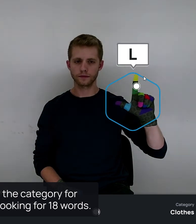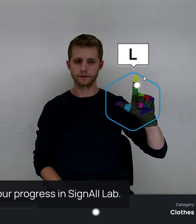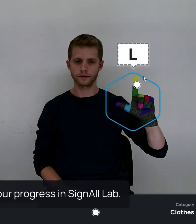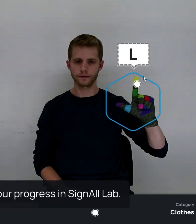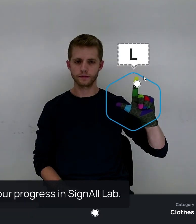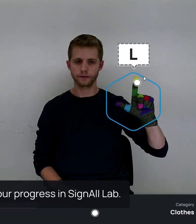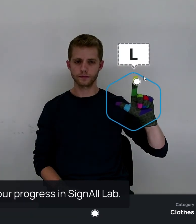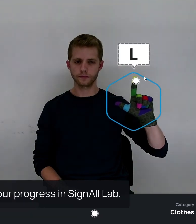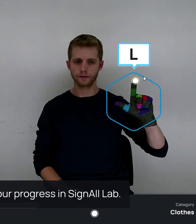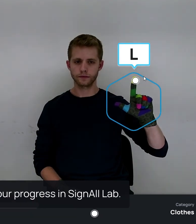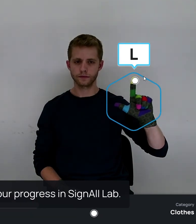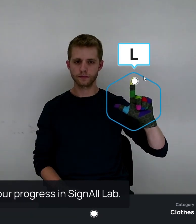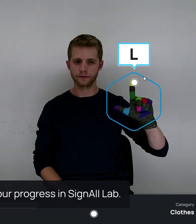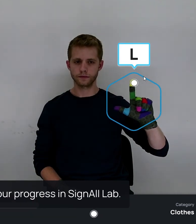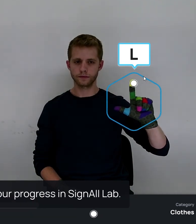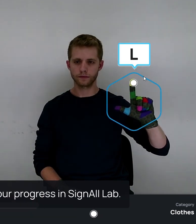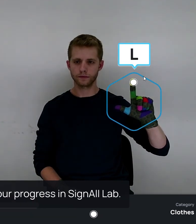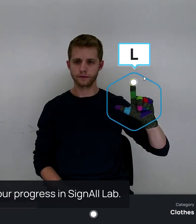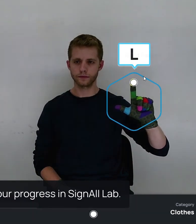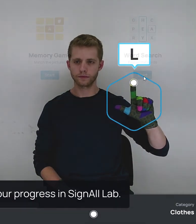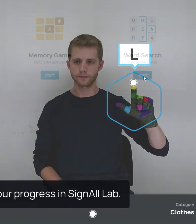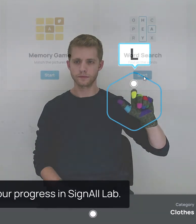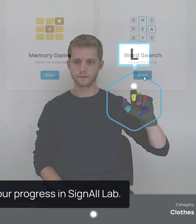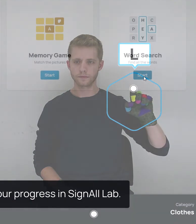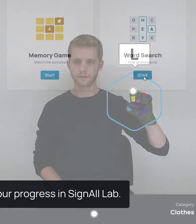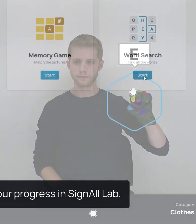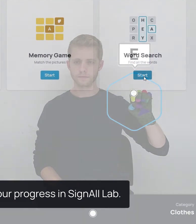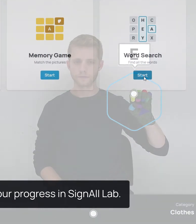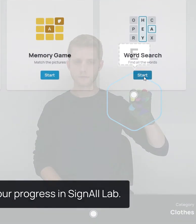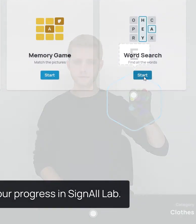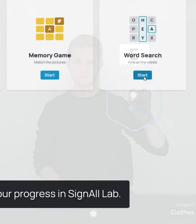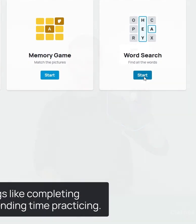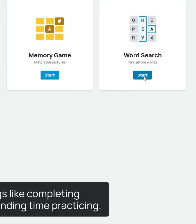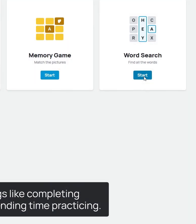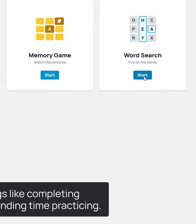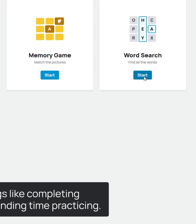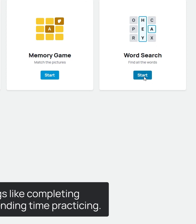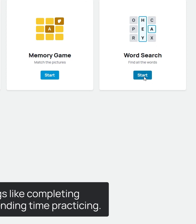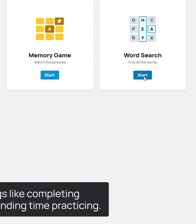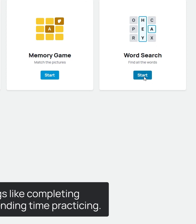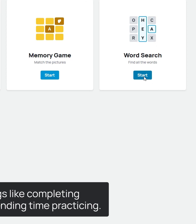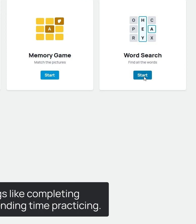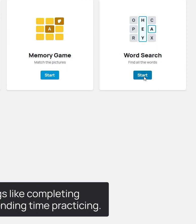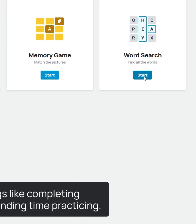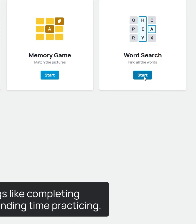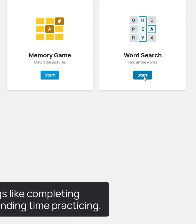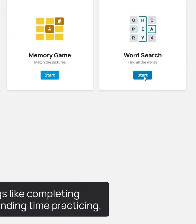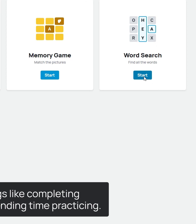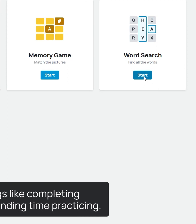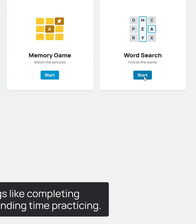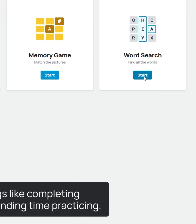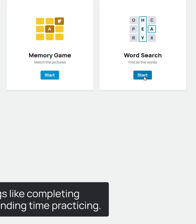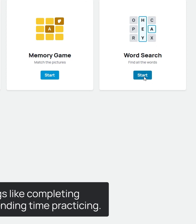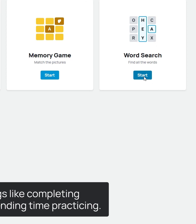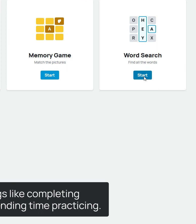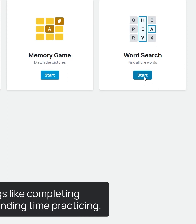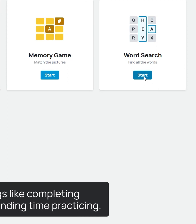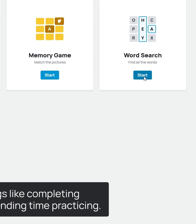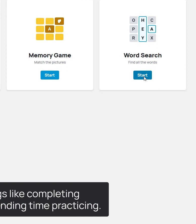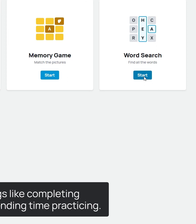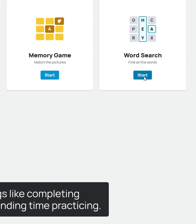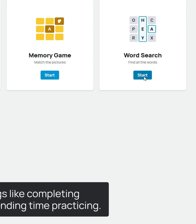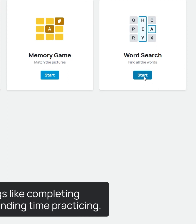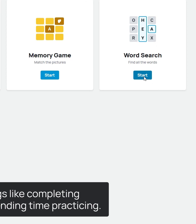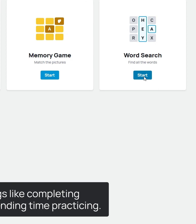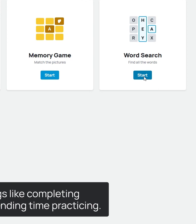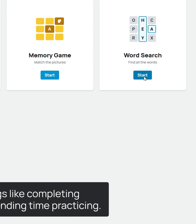words. You can earn different achievements for your progress in SignAll Lab. You'll earn achievements for things like completing lessons,